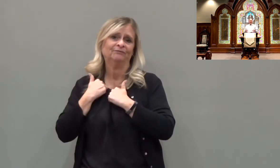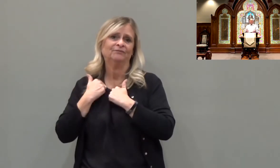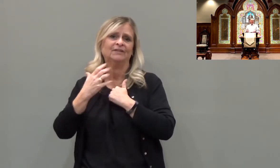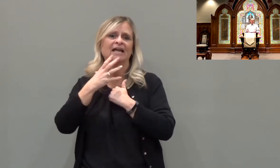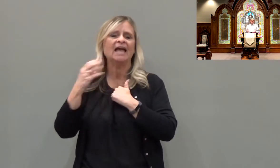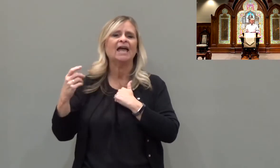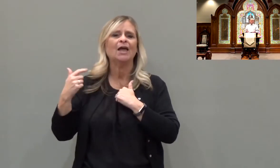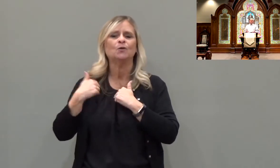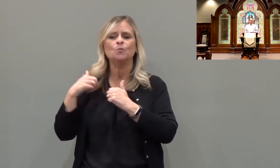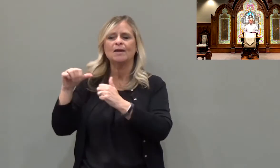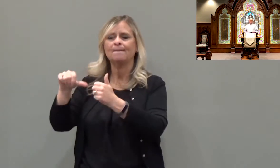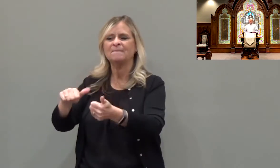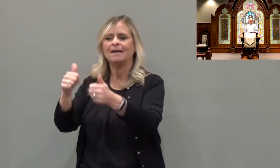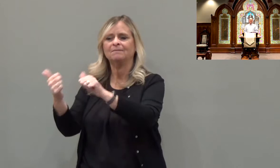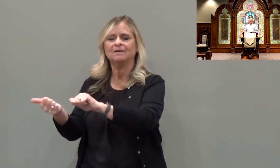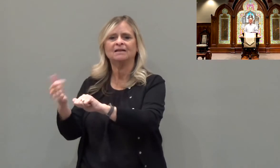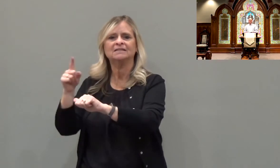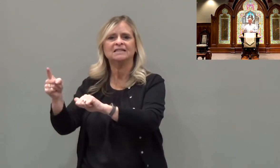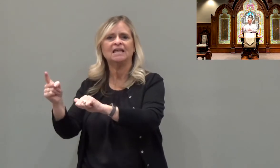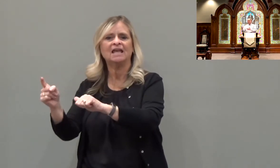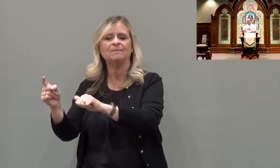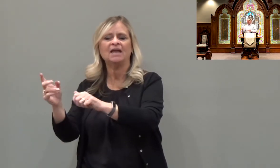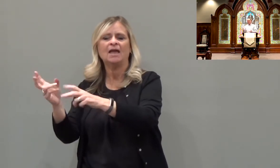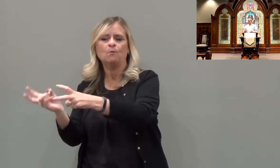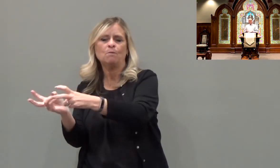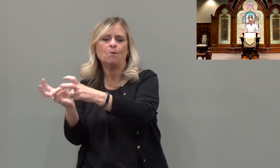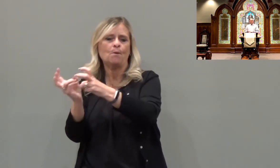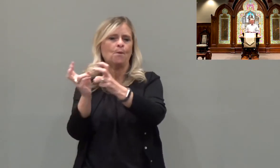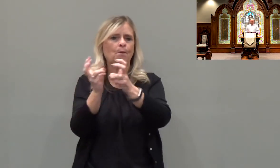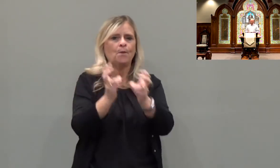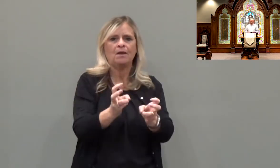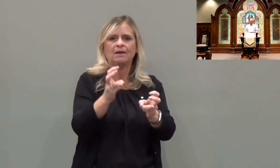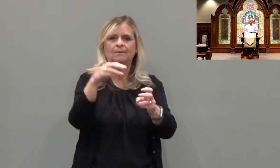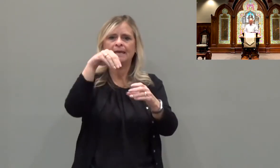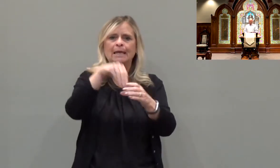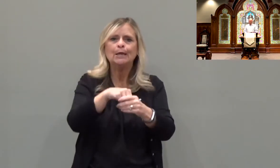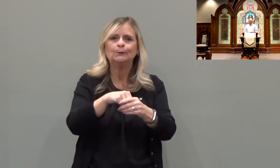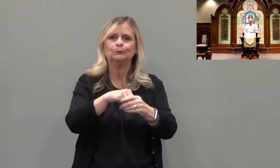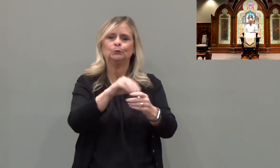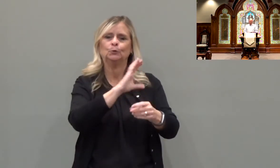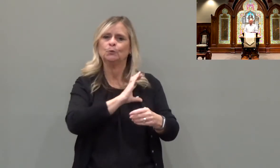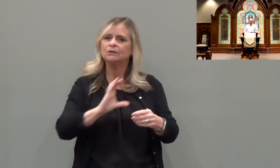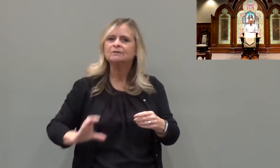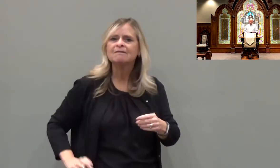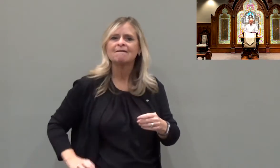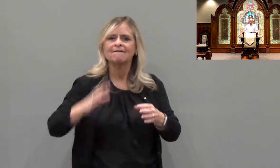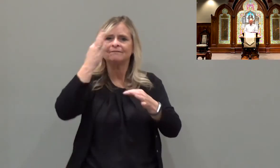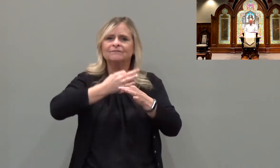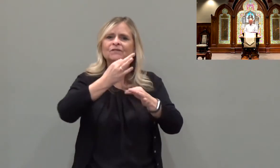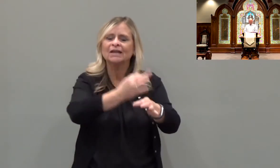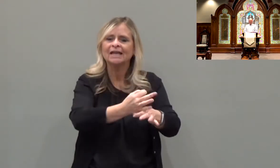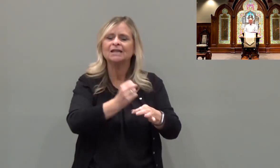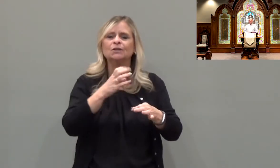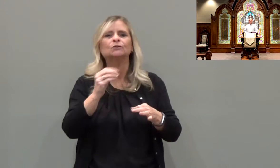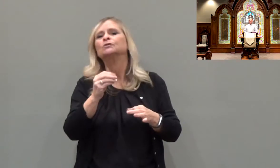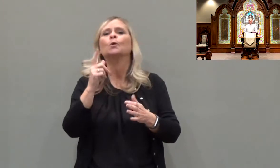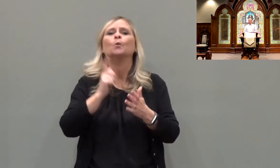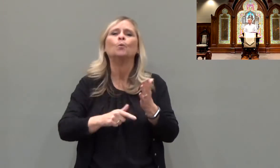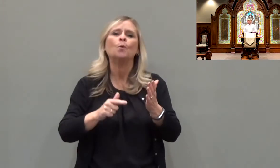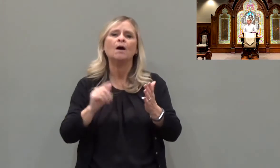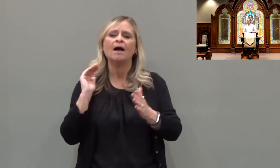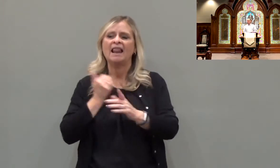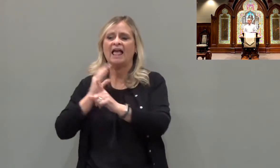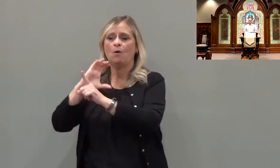we baptize them into Christianity. We bring them into the faith, so that what it is that